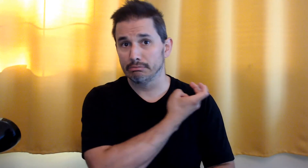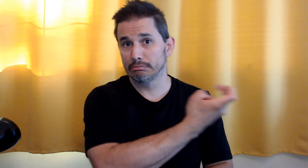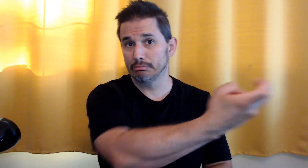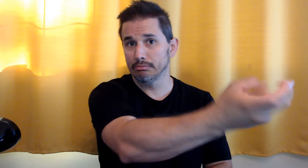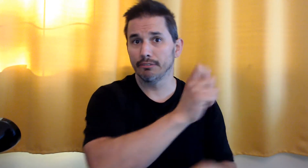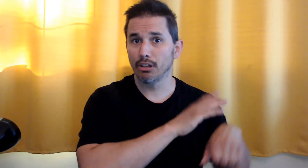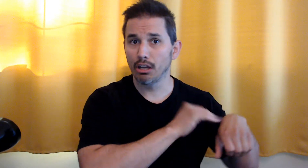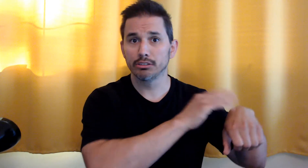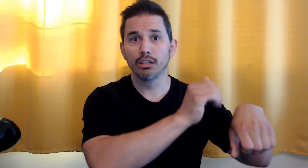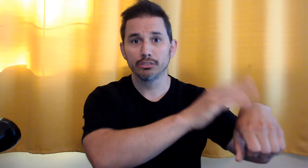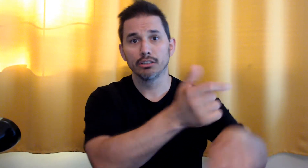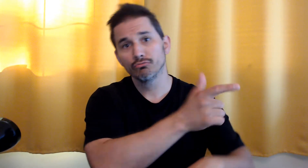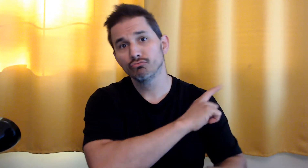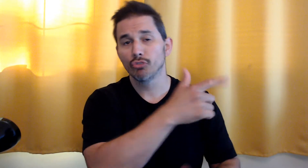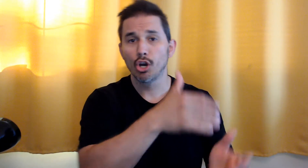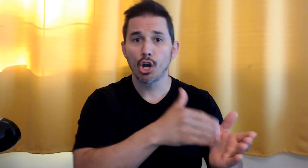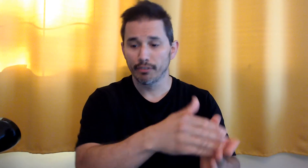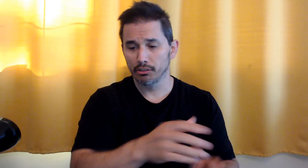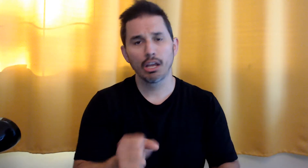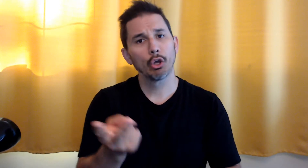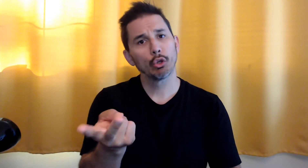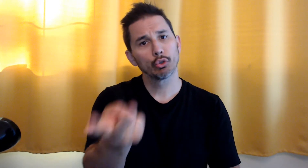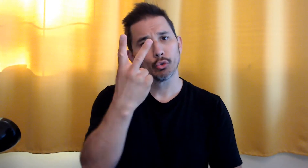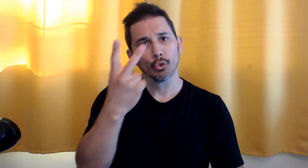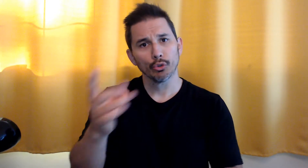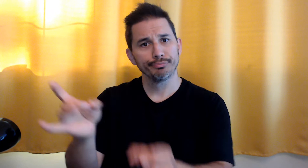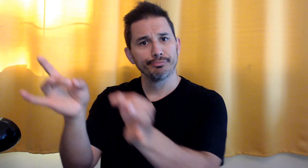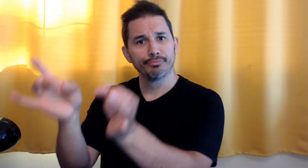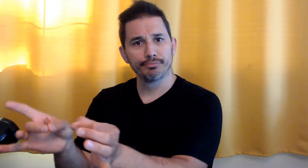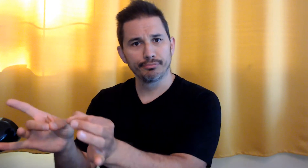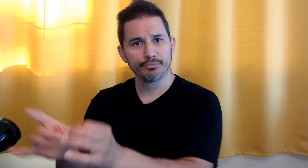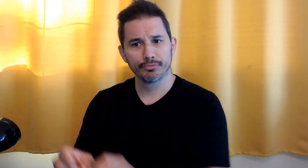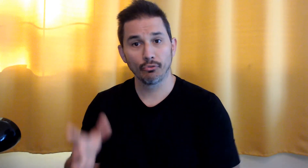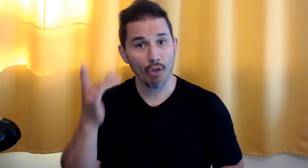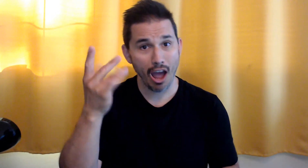Another way to use the smart button would be to call specific people into a room.